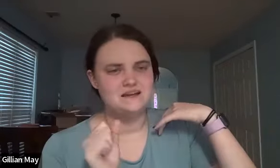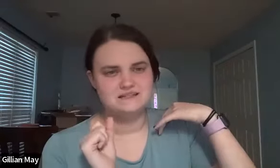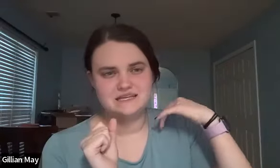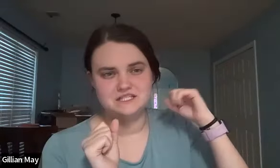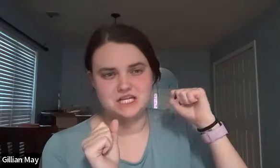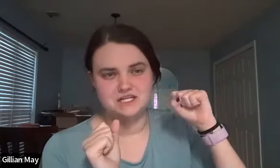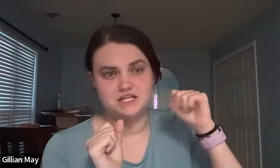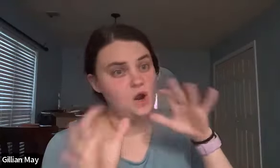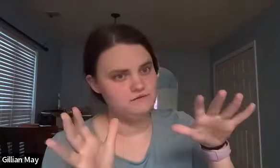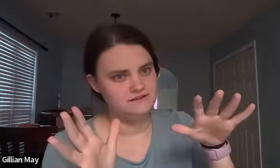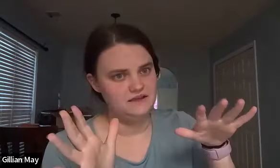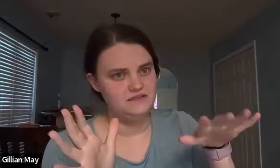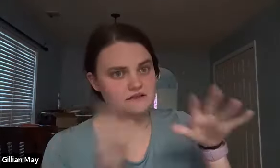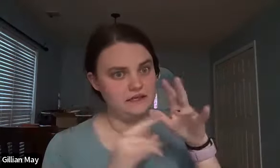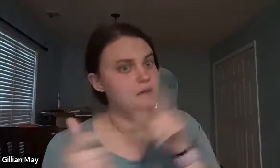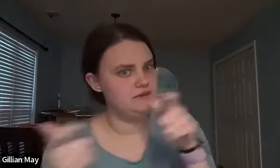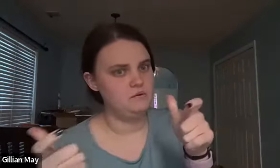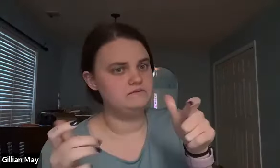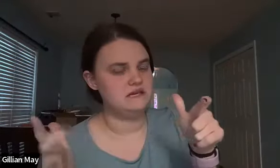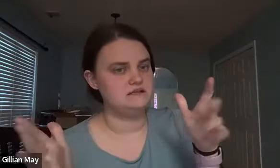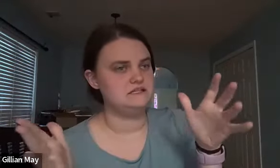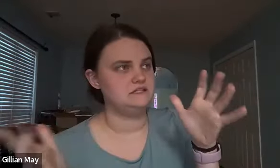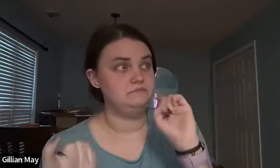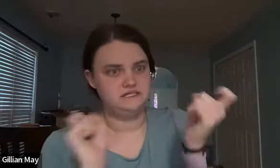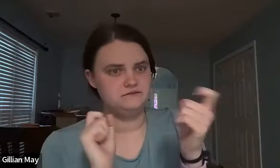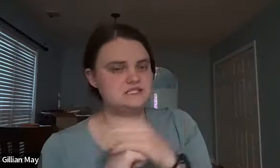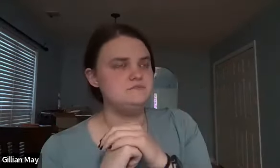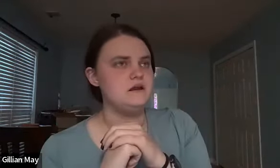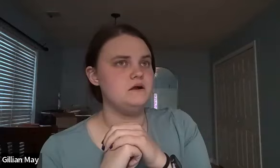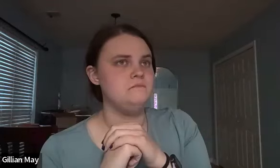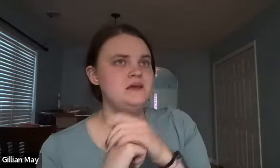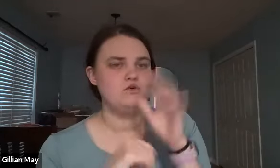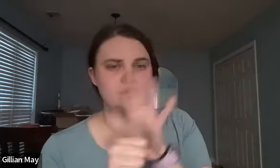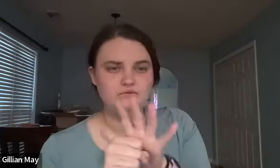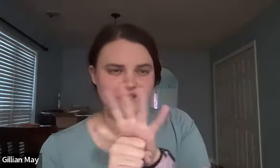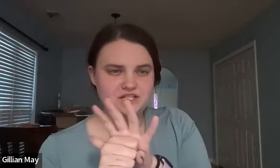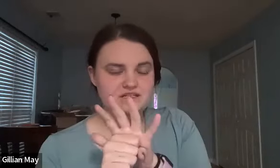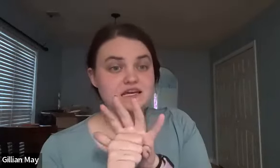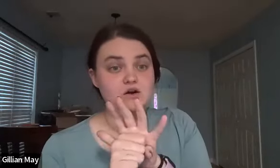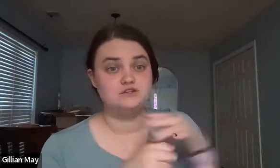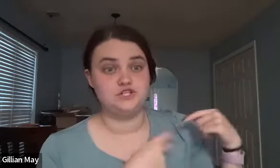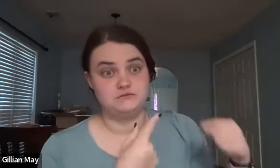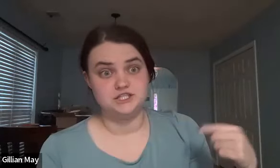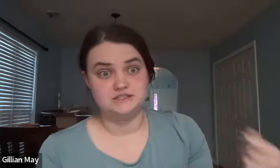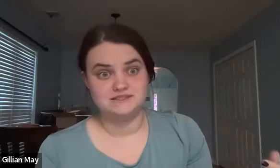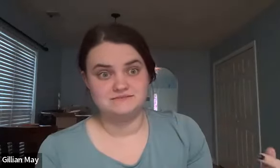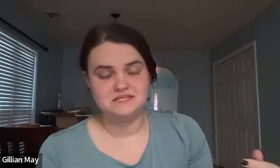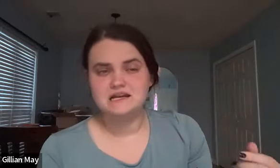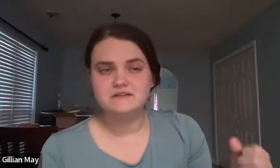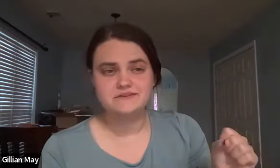Signs can change, not often like that, like not big signs, like big differences, but around regions and also generations. It's kind of like if you